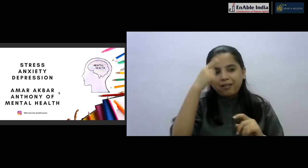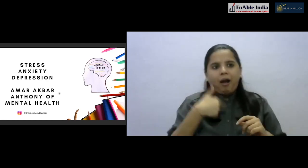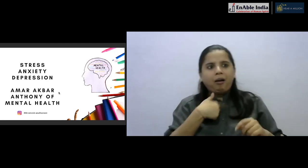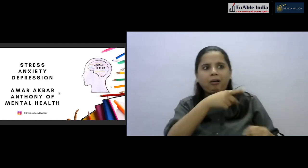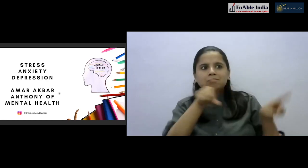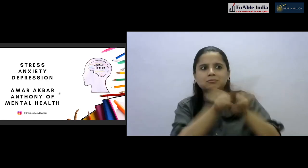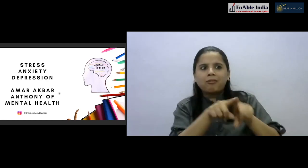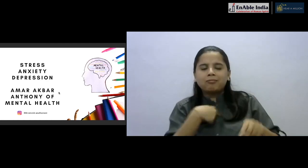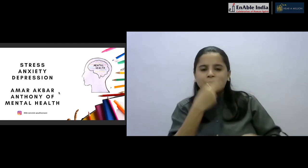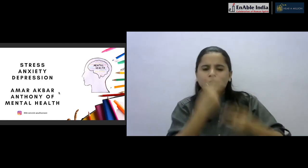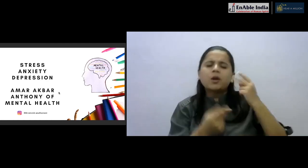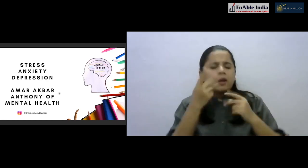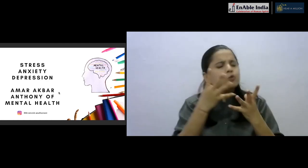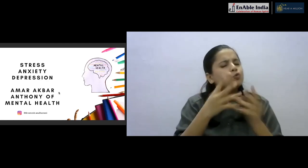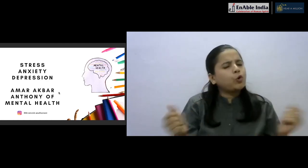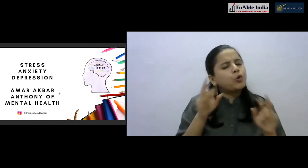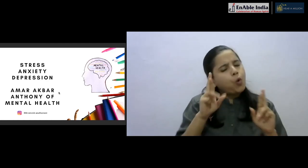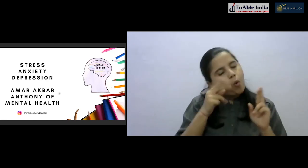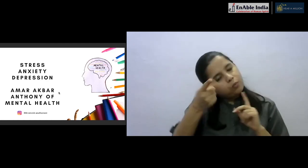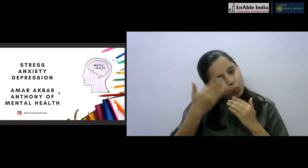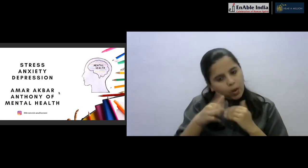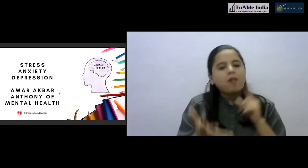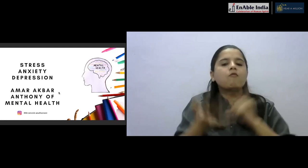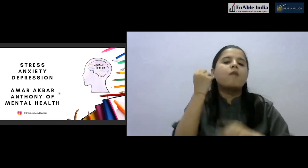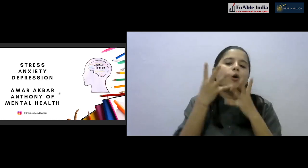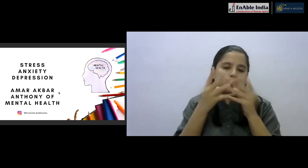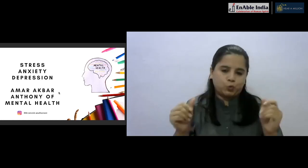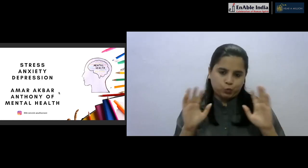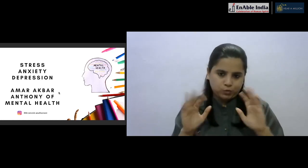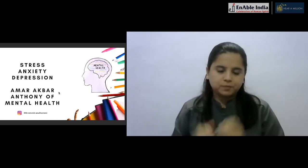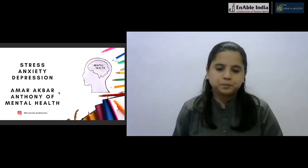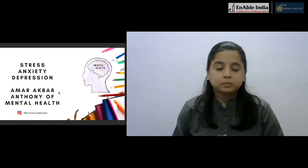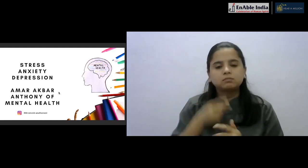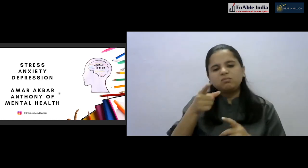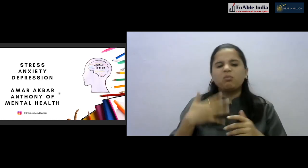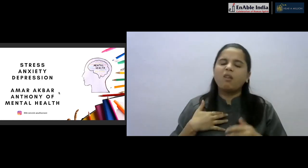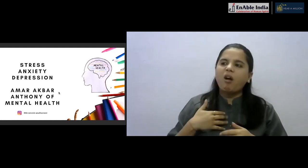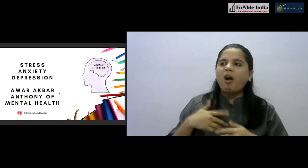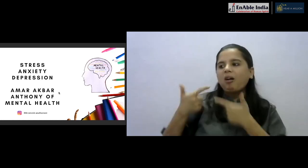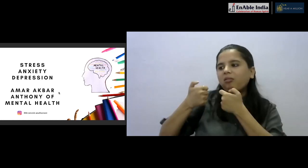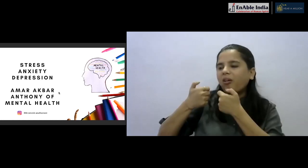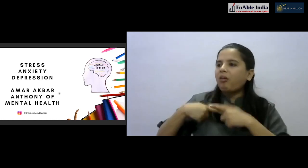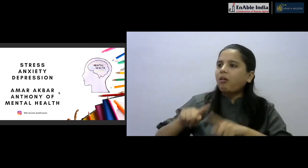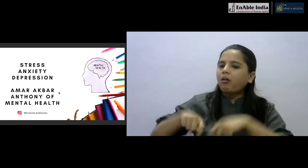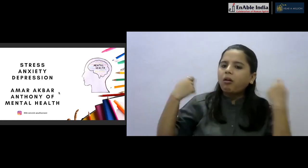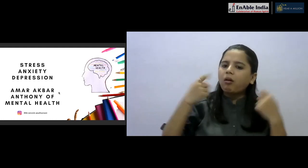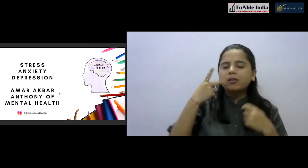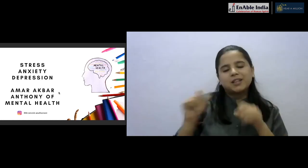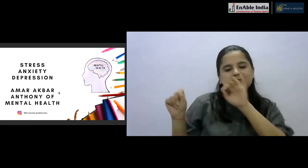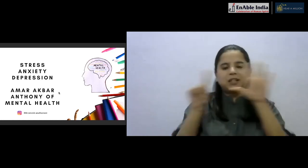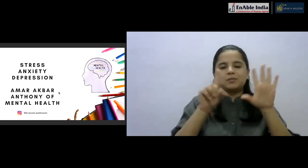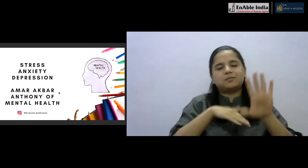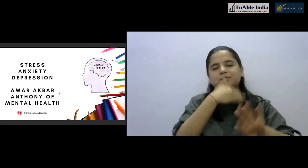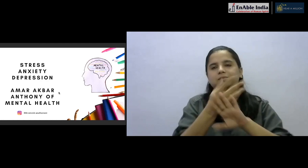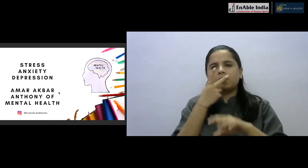even if it does, you will find the solution to deal with it. Okay, so you broke up, you're on social media, it has been 6 months, now you see